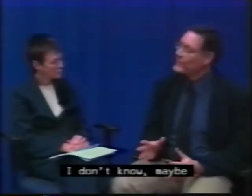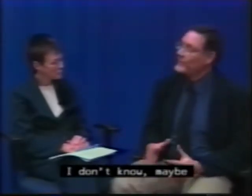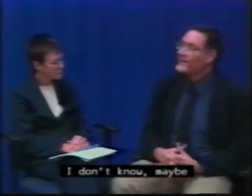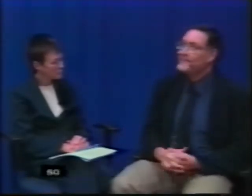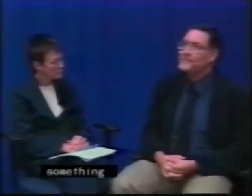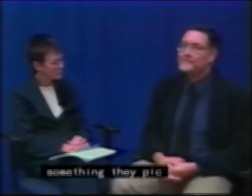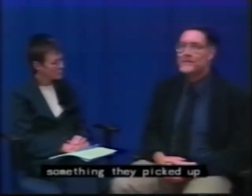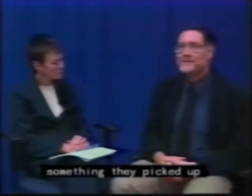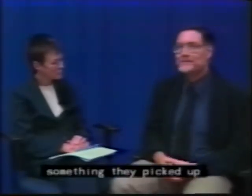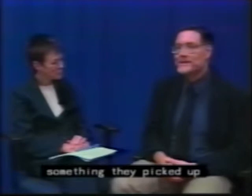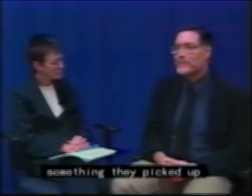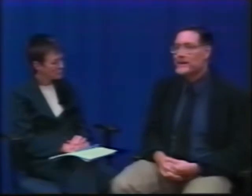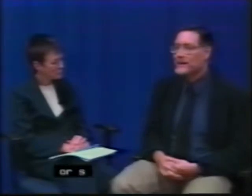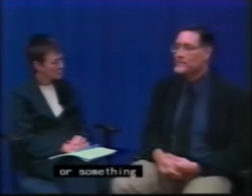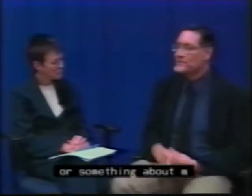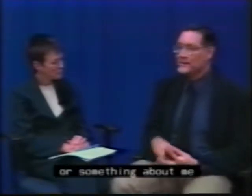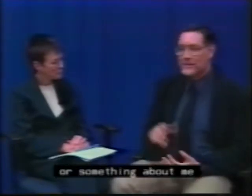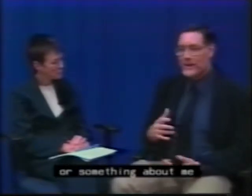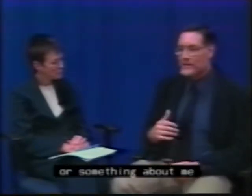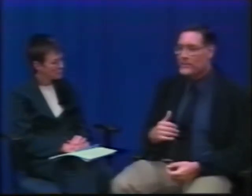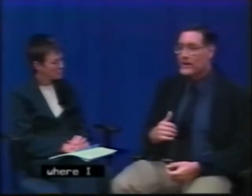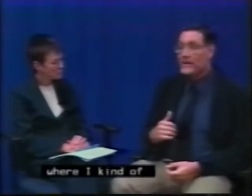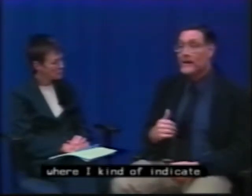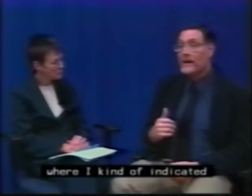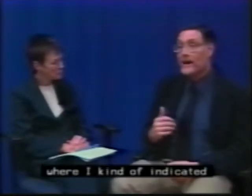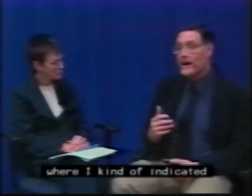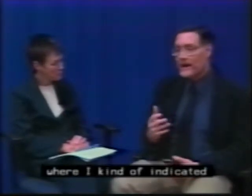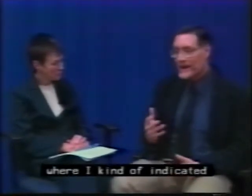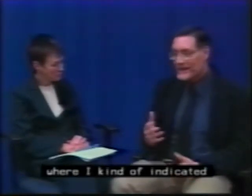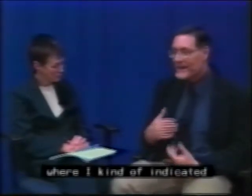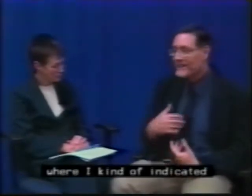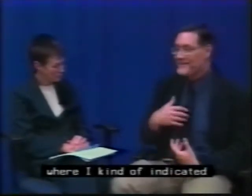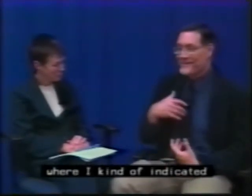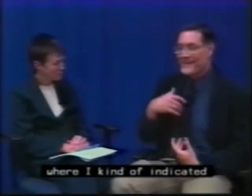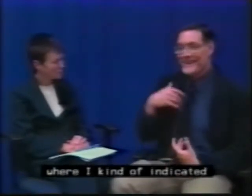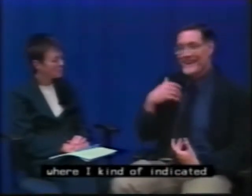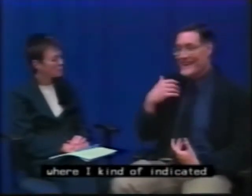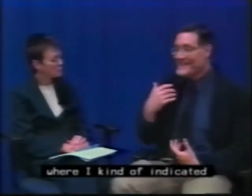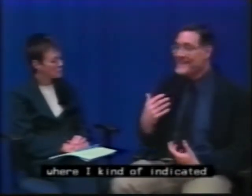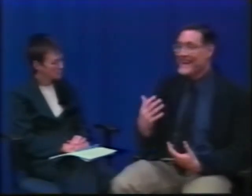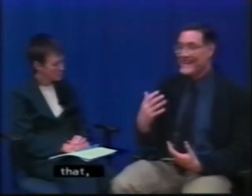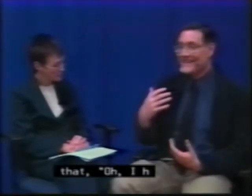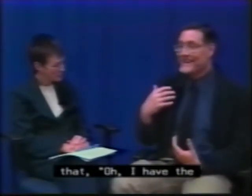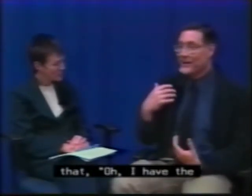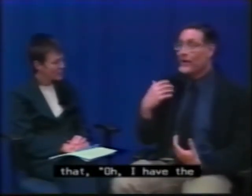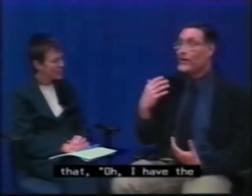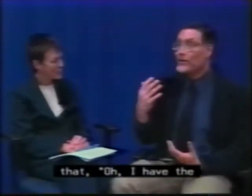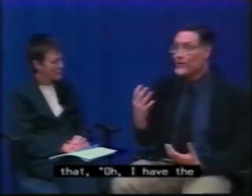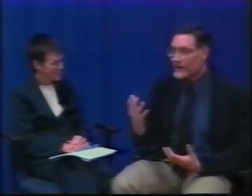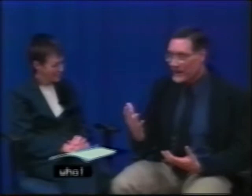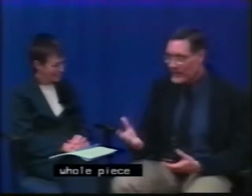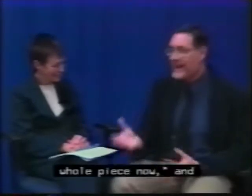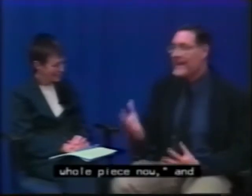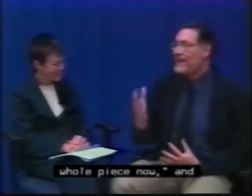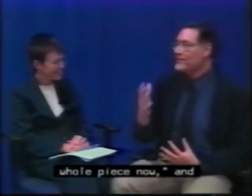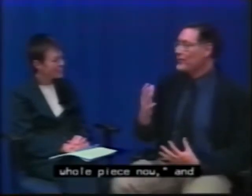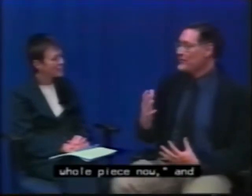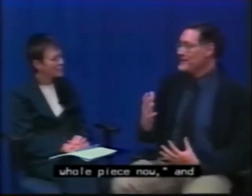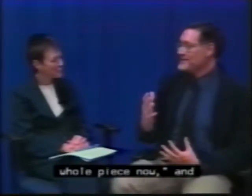know, maybe it's something they picked up, there's something about me where I kind of indicated that, oh, okay, I have a whole piece